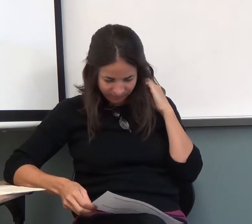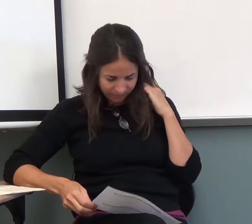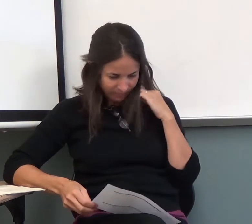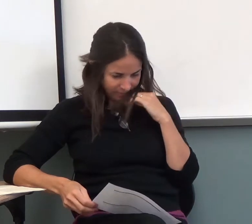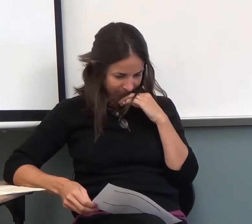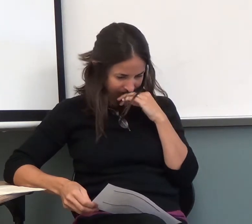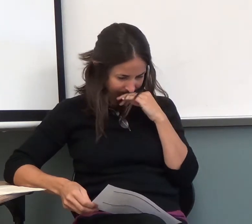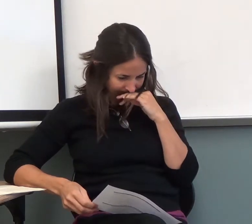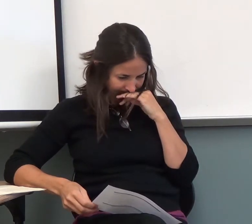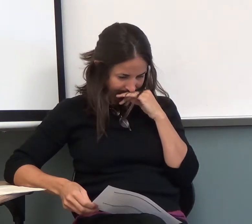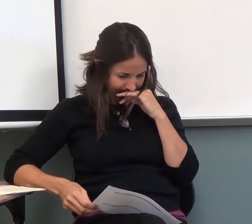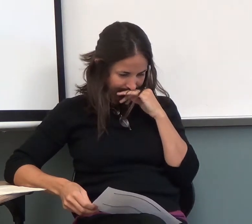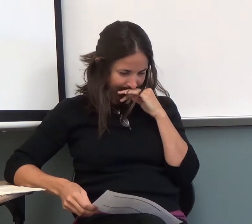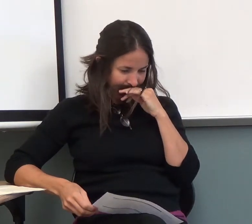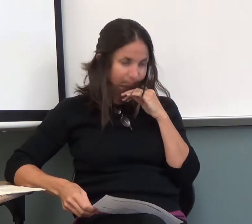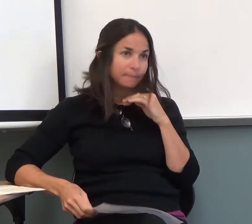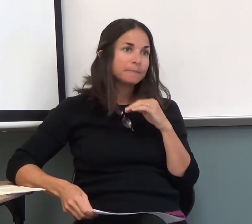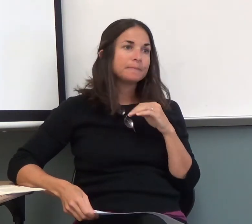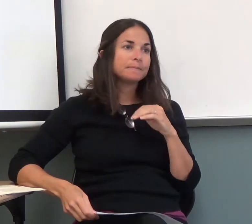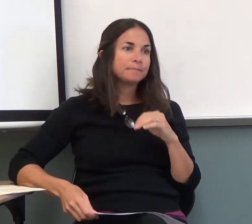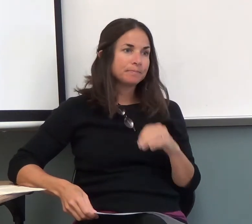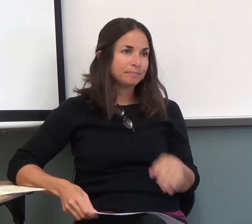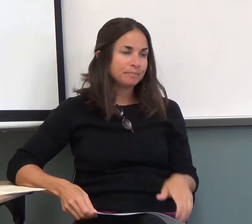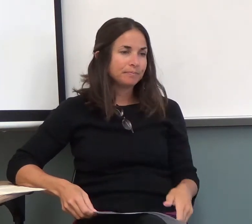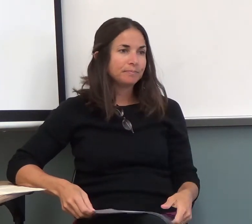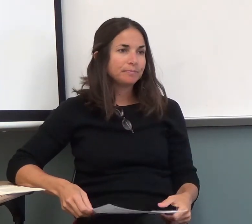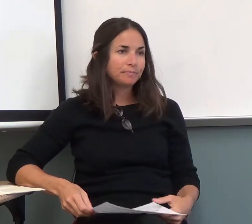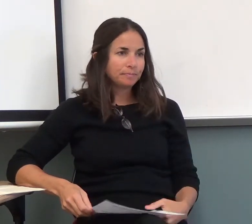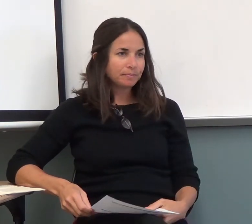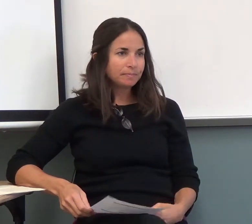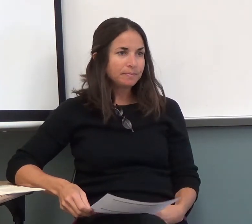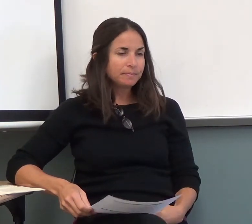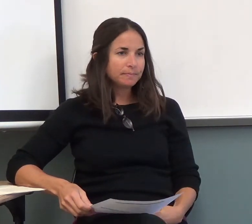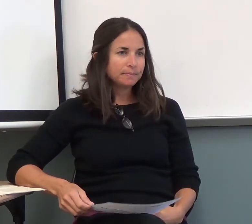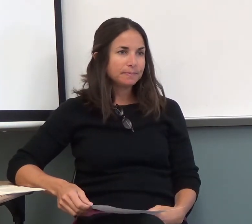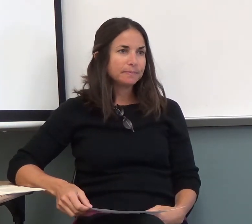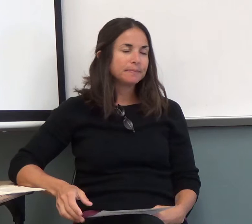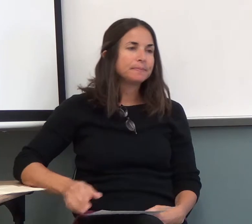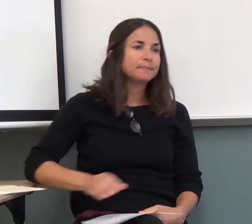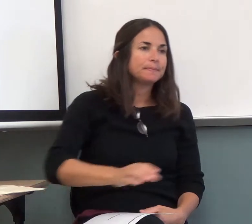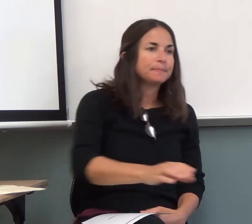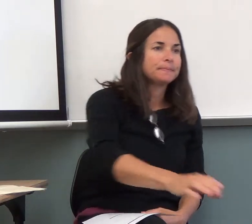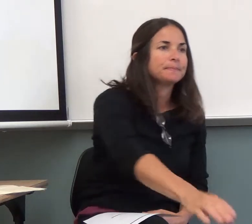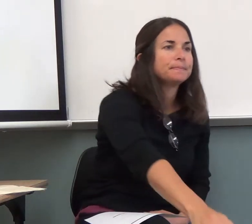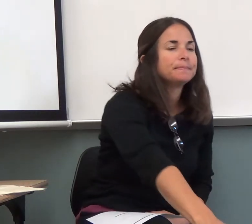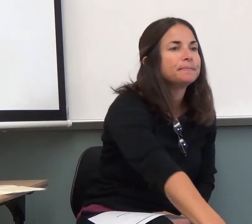nouns, pronouns, and subjects. That's what I'm looking for. Nouns, pronouns, and subjects.